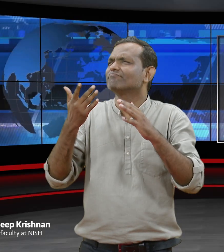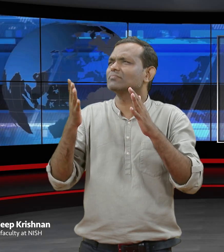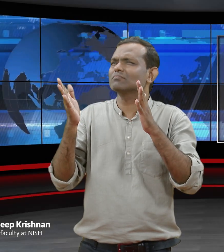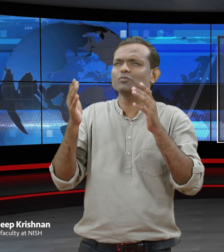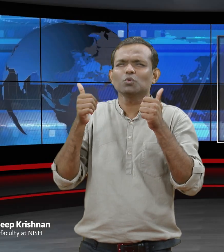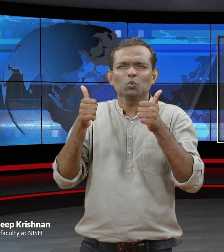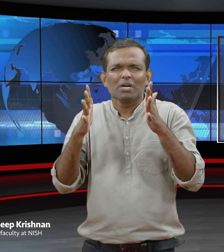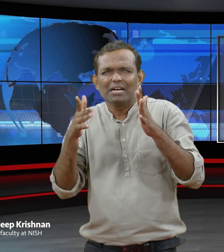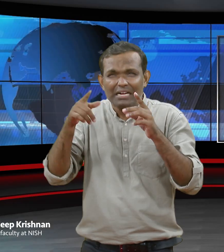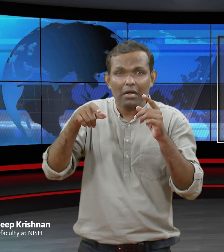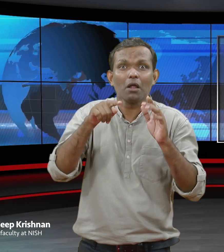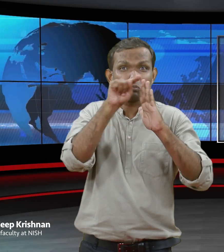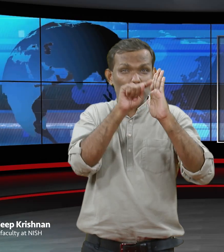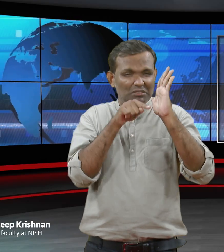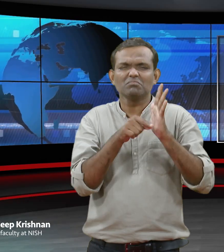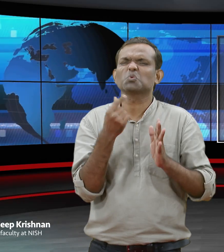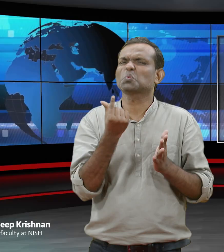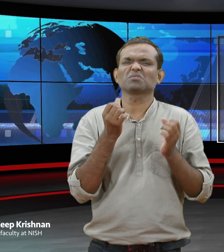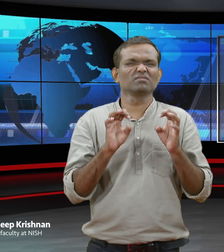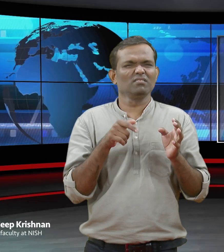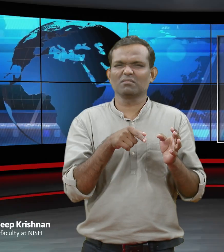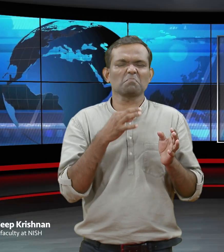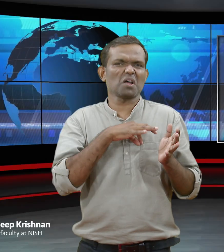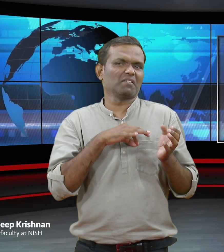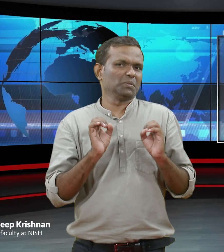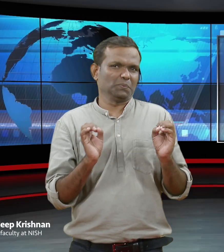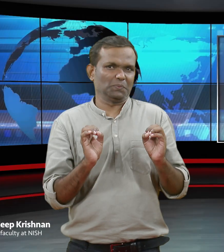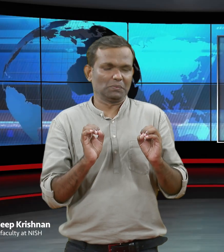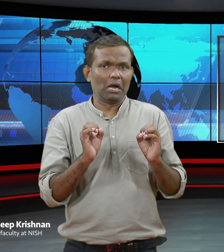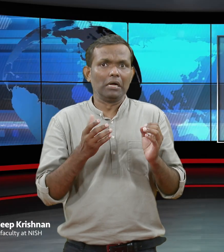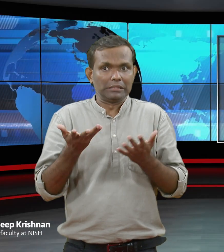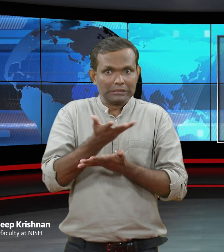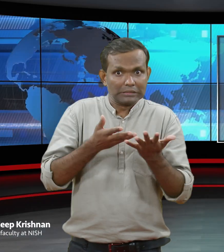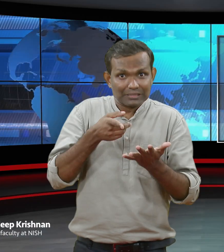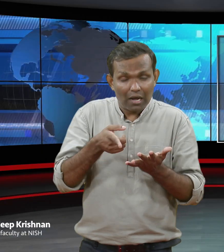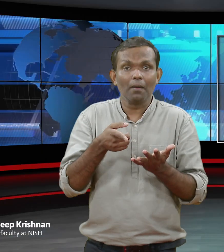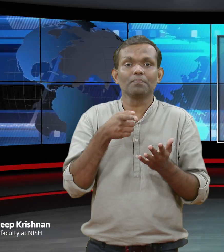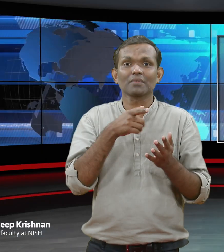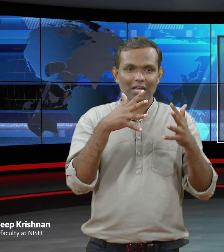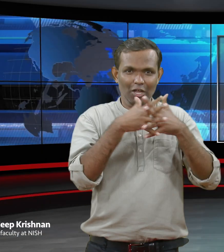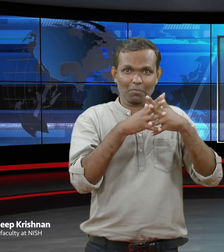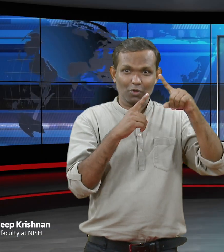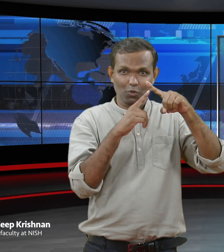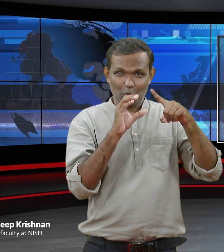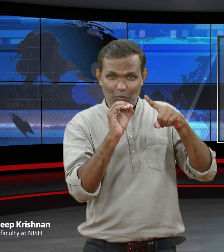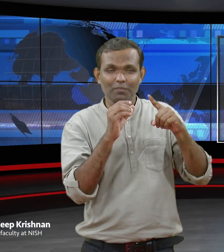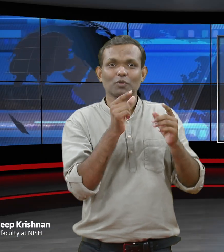global trade. Developing nations like Brazil, India, and South Africa say existing bodies like WTO and UN